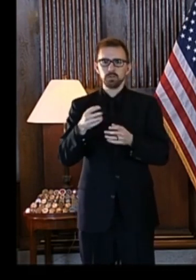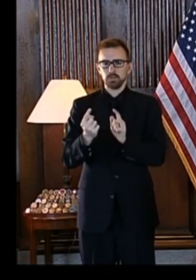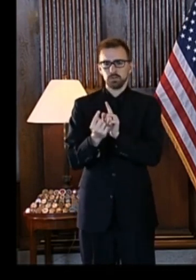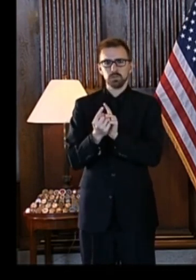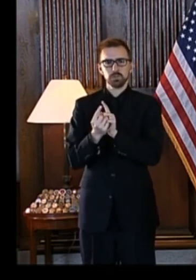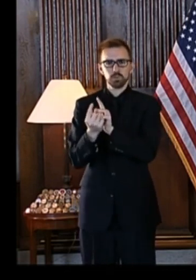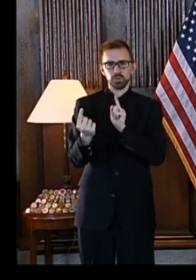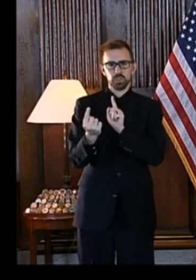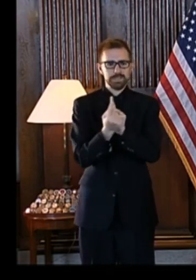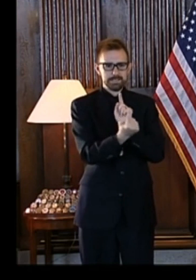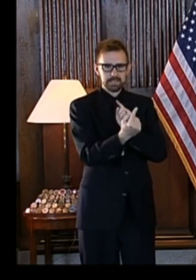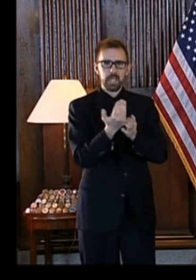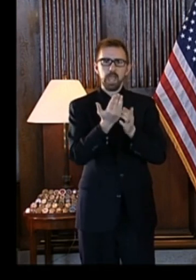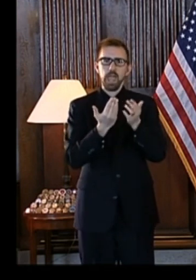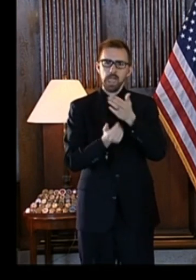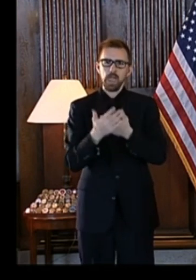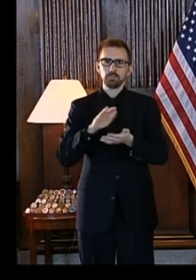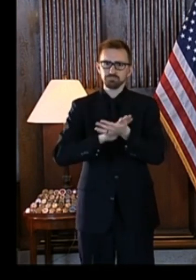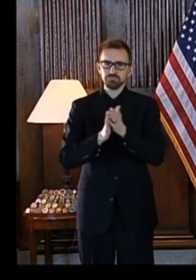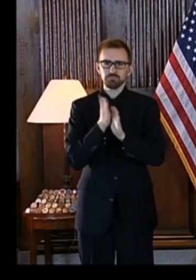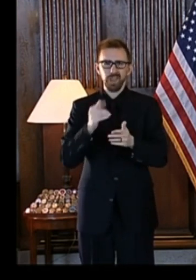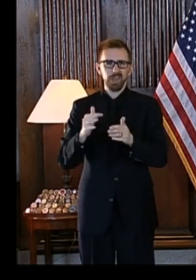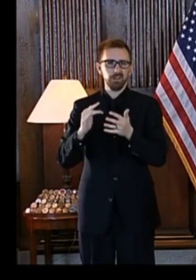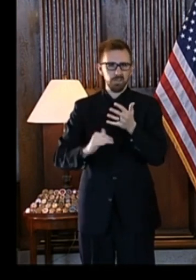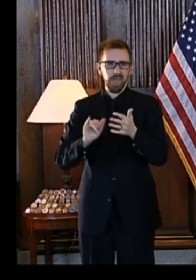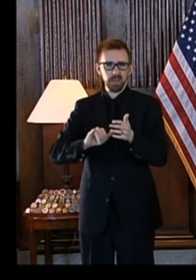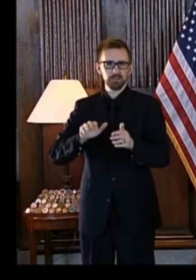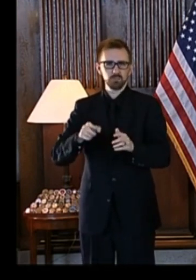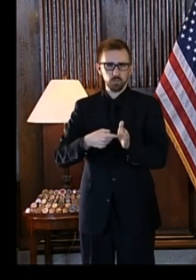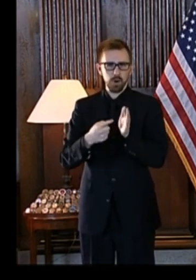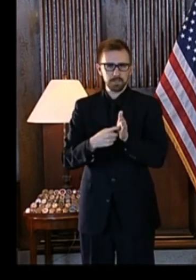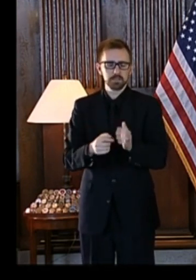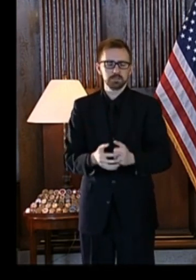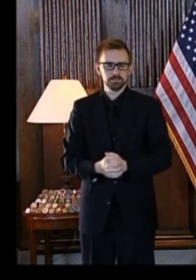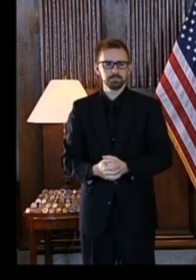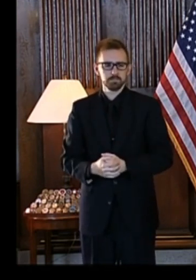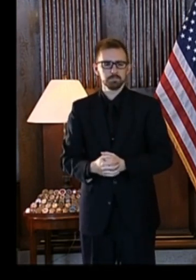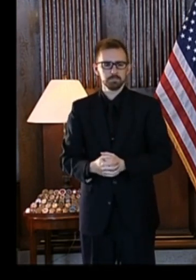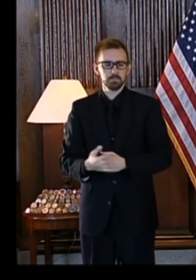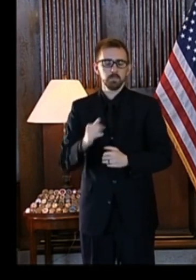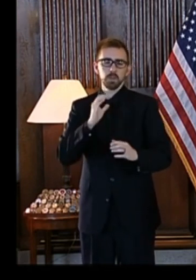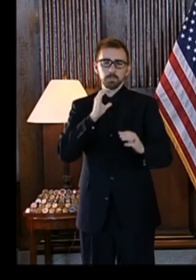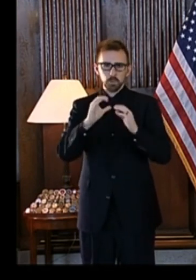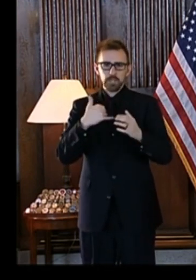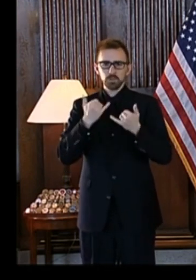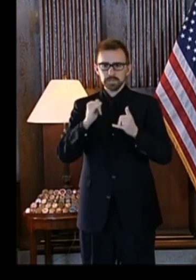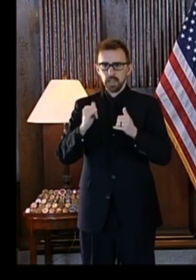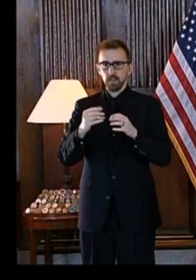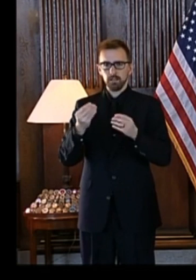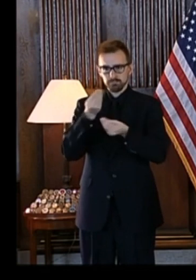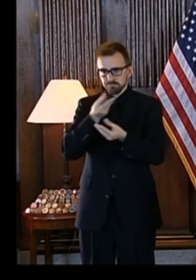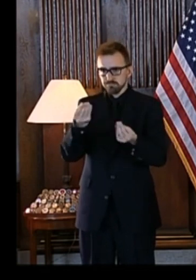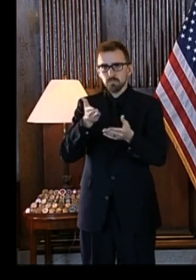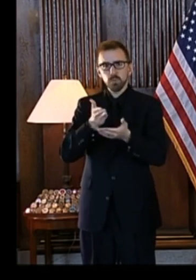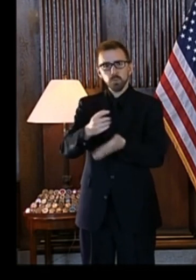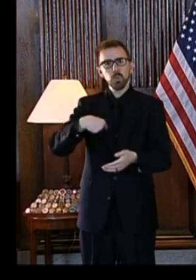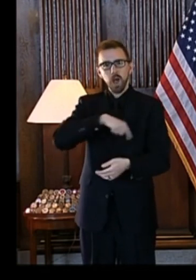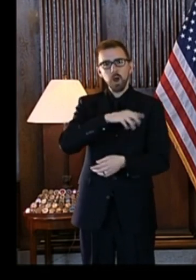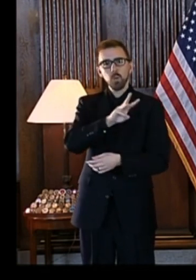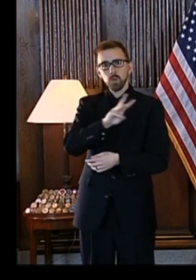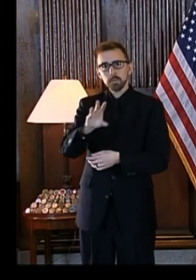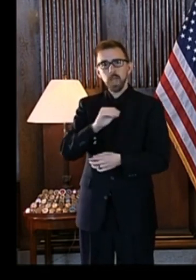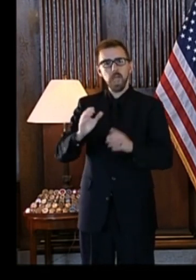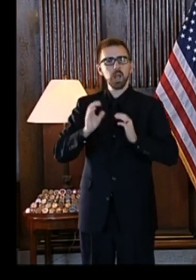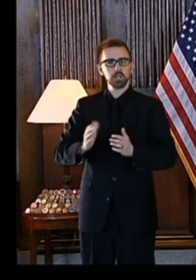distancing, hand washing, and so forth. We're also we're keeping lines of communication open with the public through our website and our customer